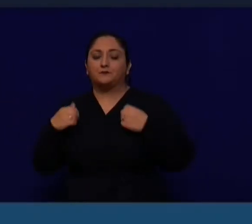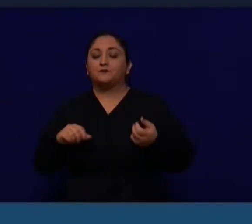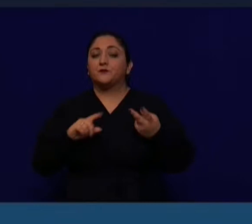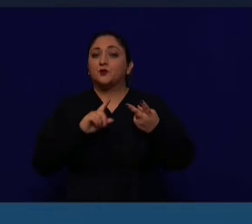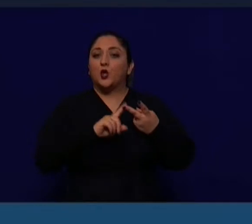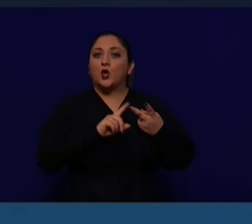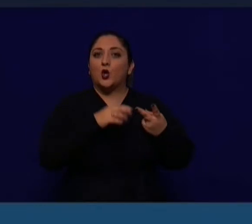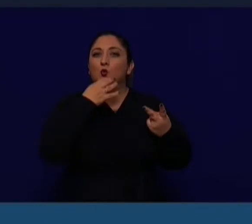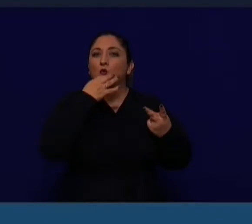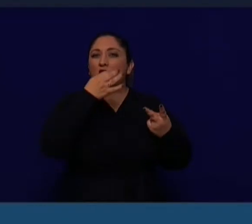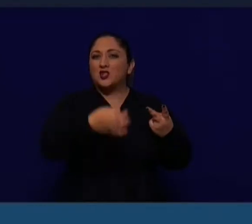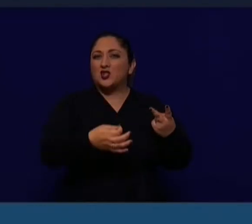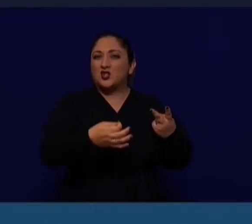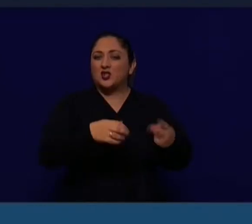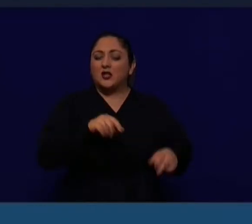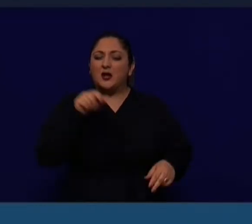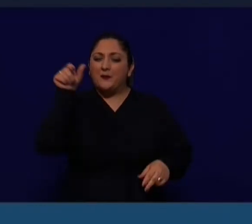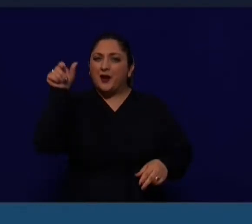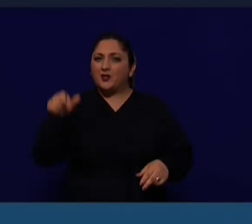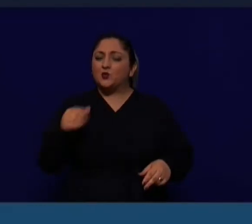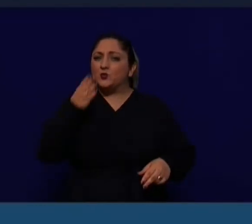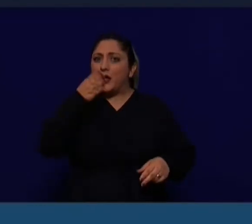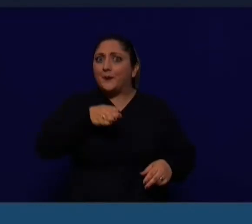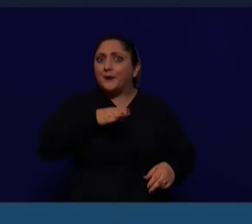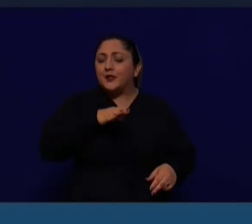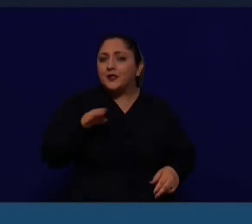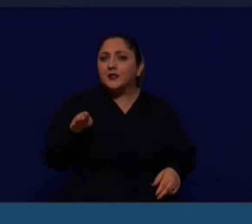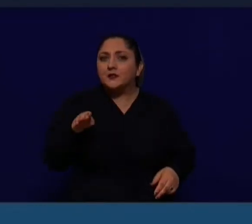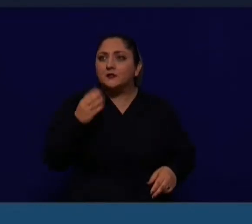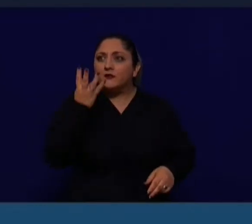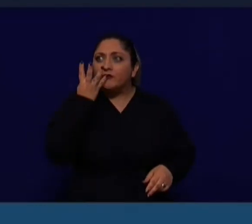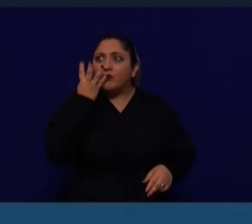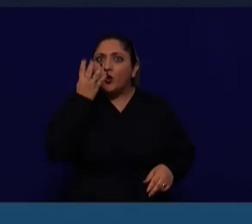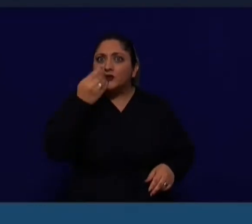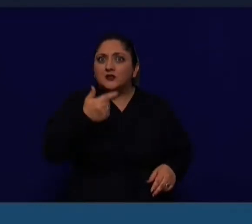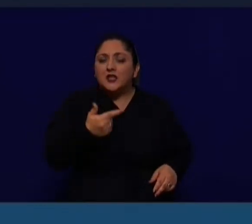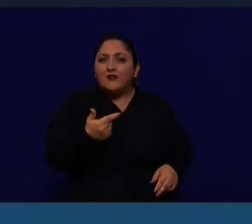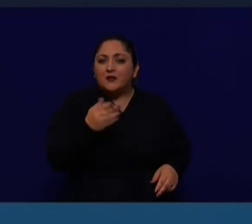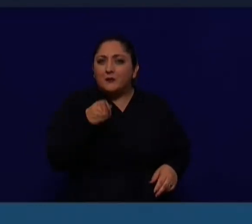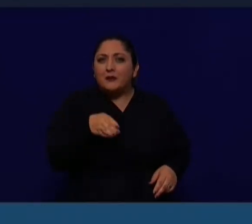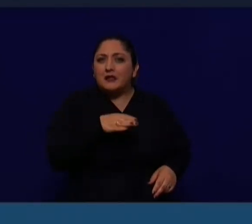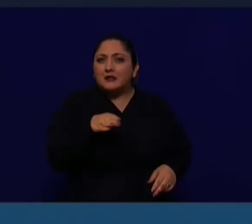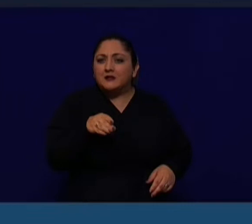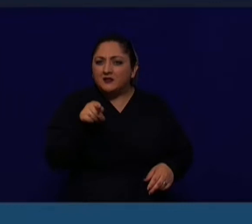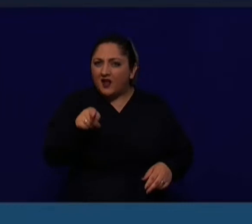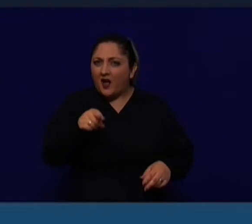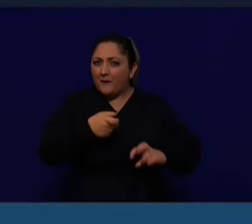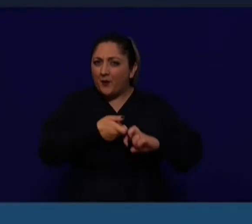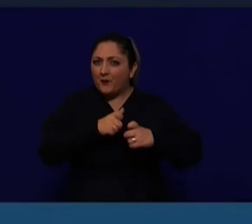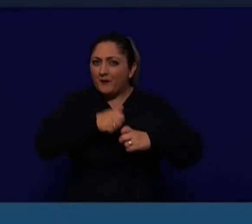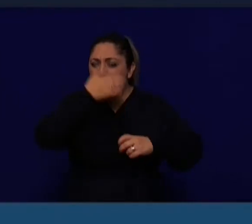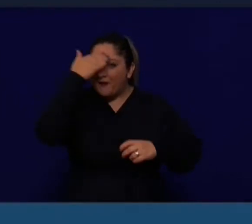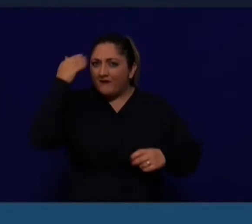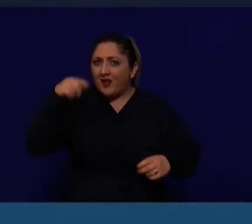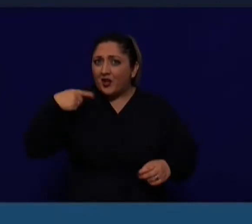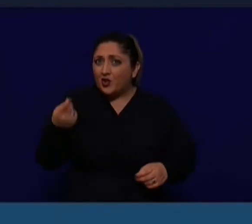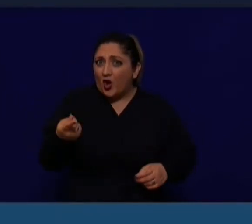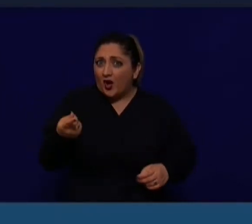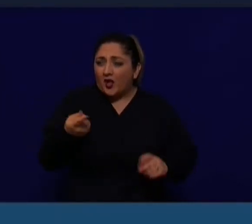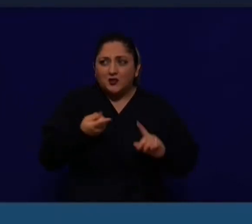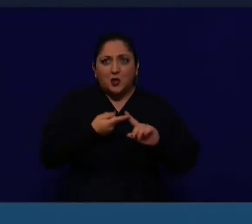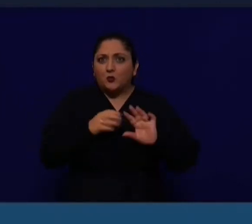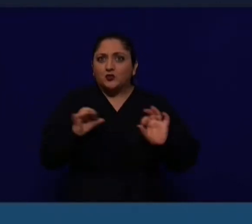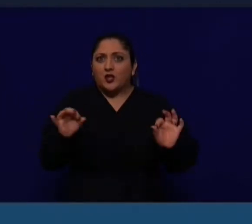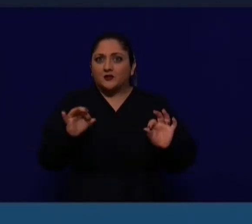47. Could you give us a detail exactly what the underlying health conditions are that are causing these young deaths?